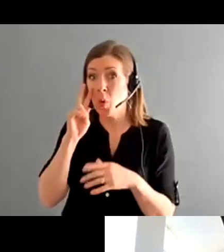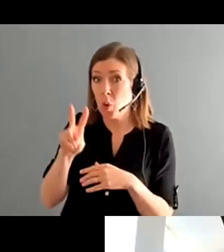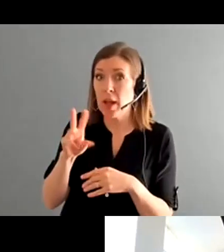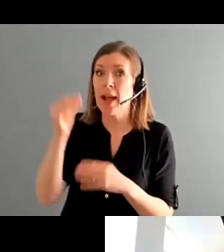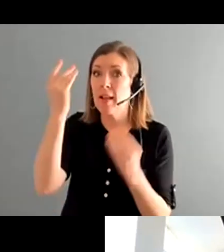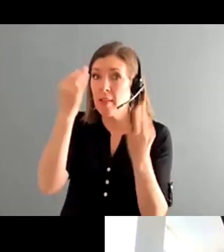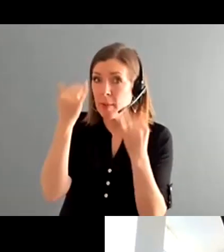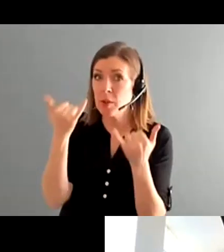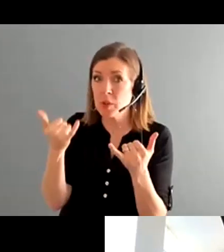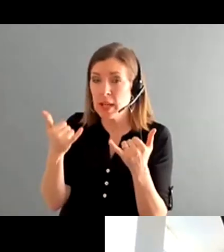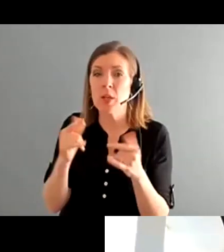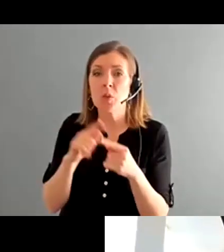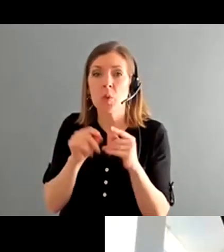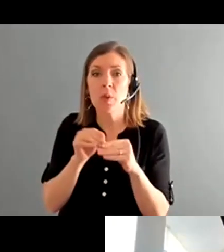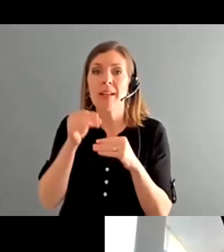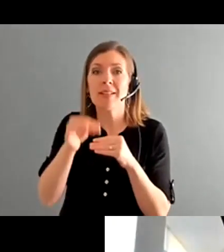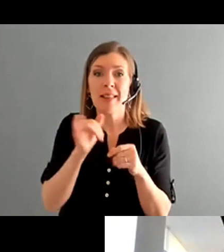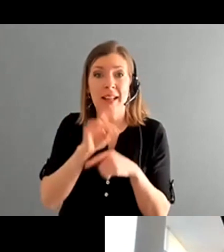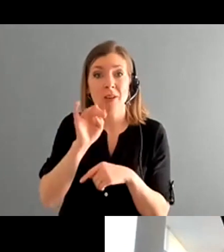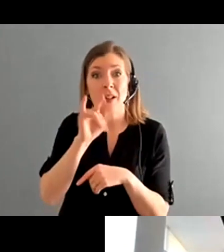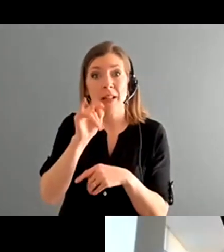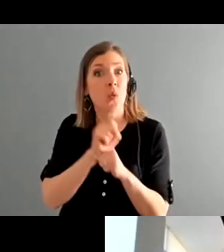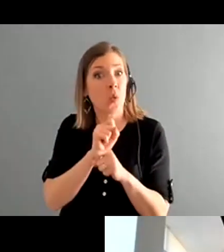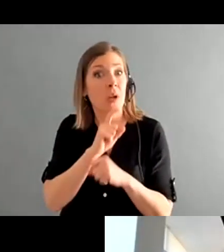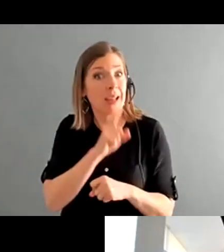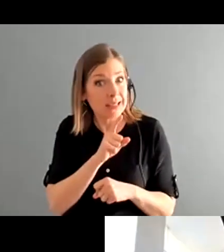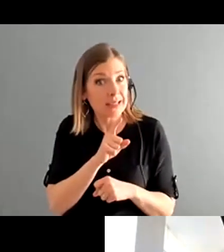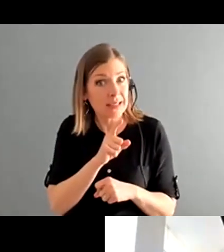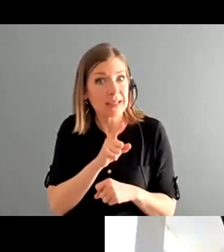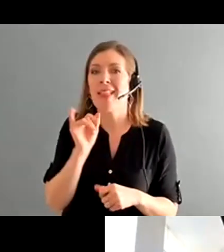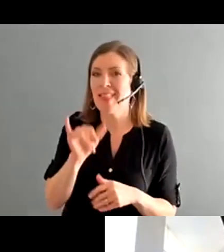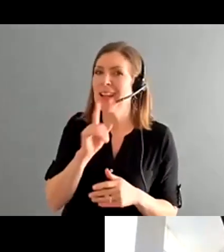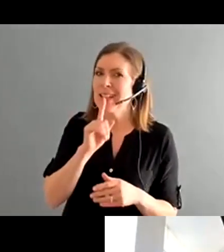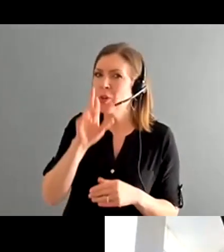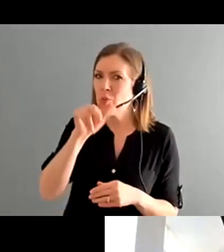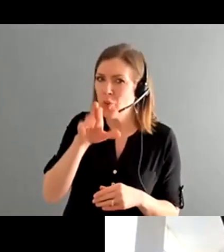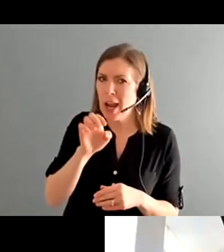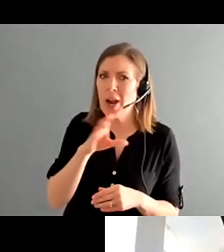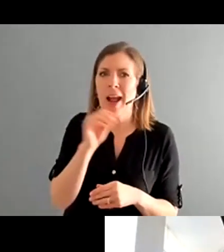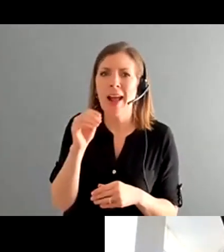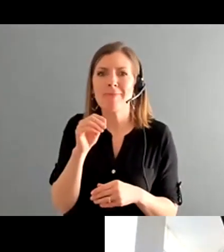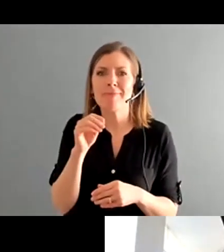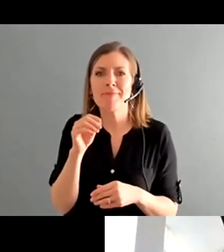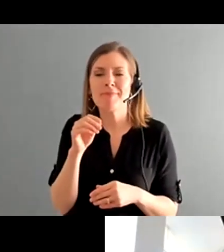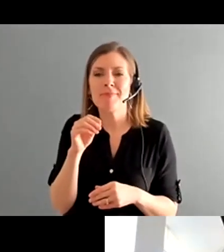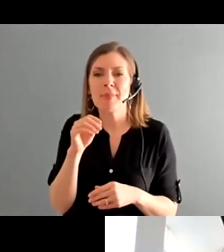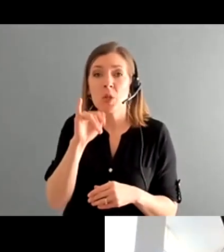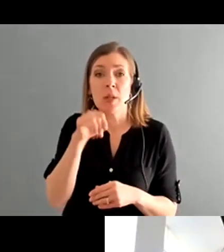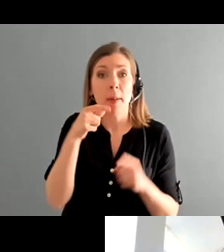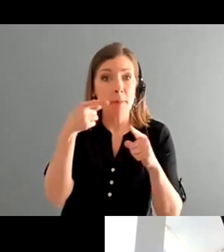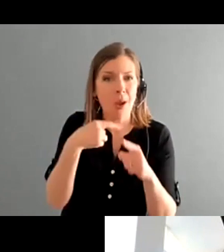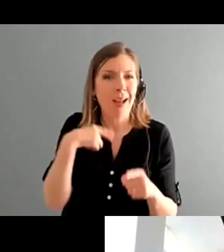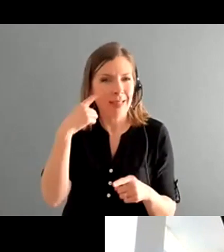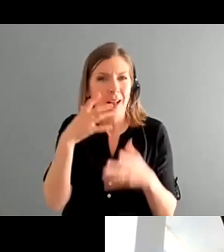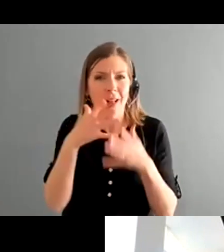think about today, to the extent that Dunkley's work is, that's quite rare. And to Julia's point, I also think